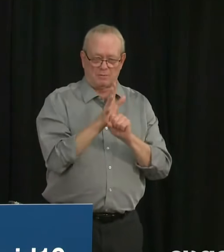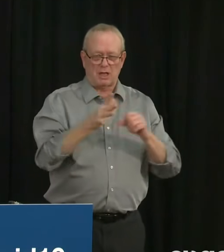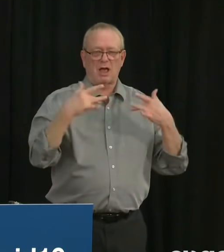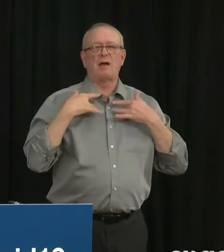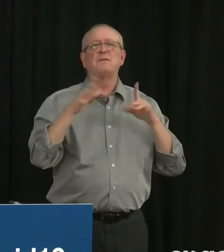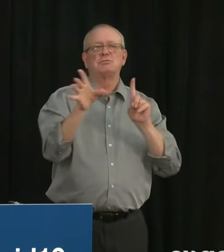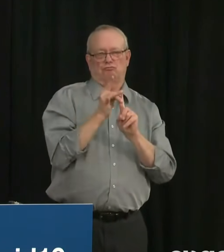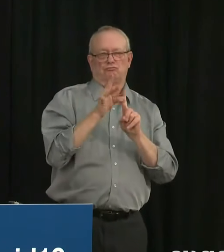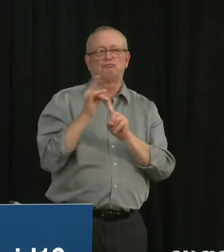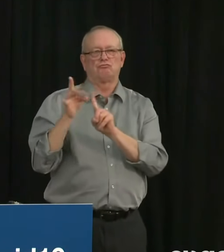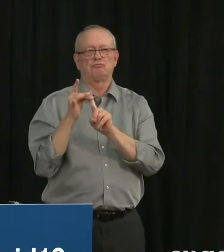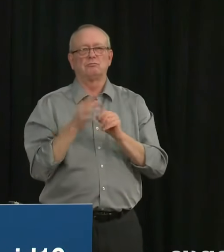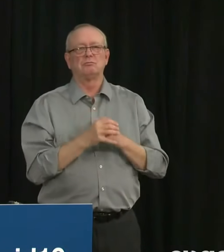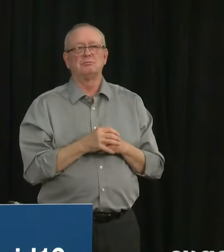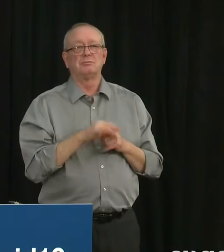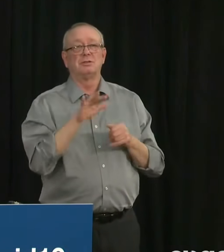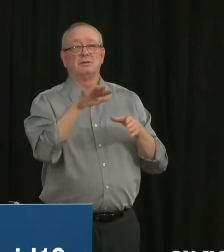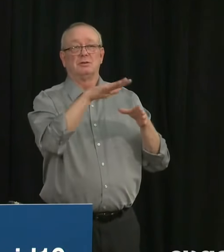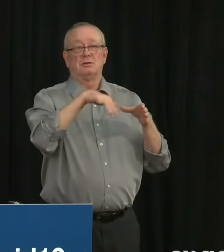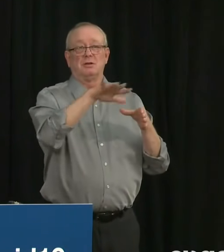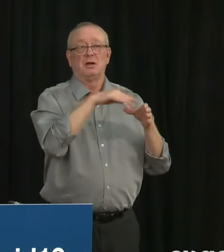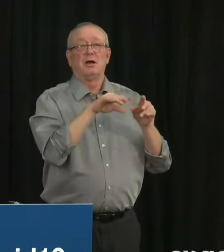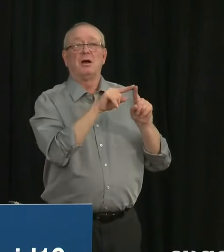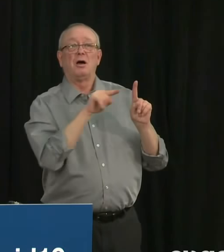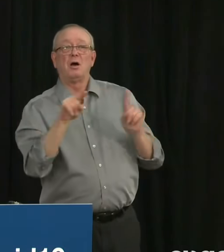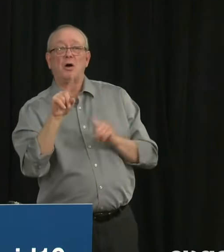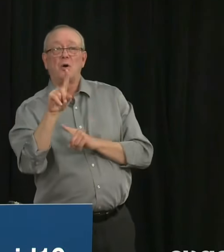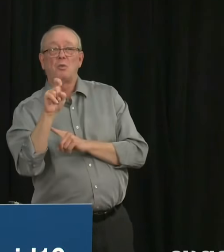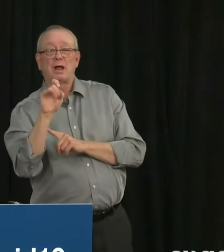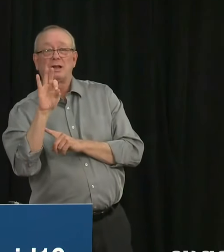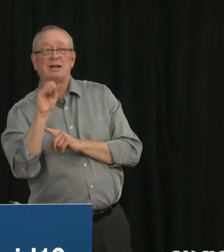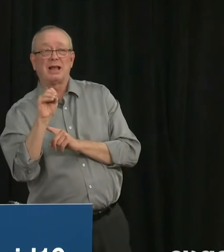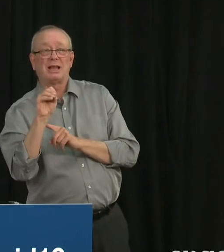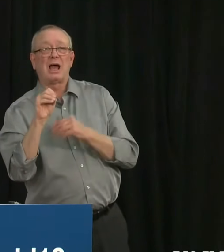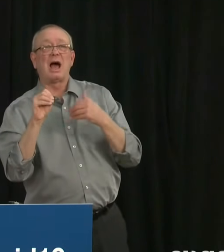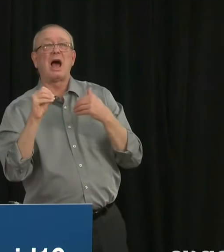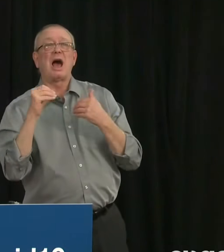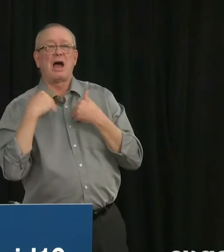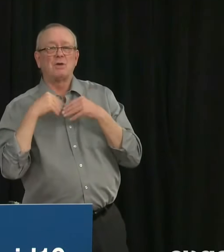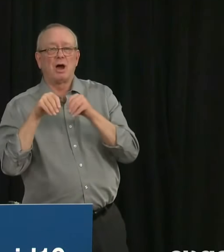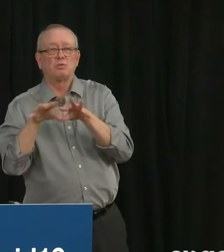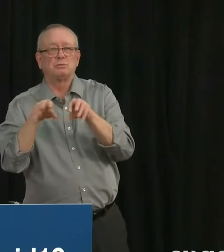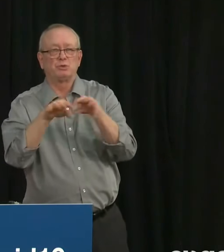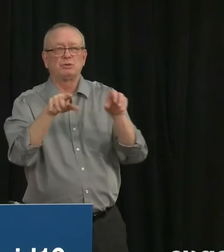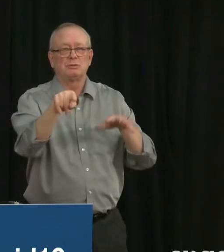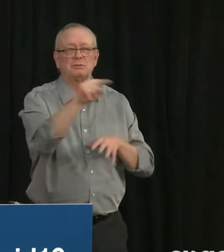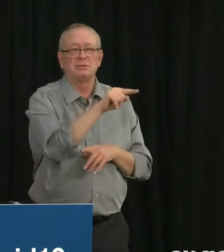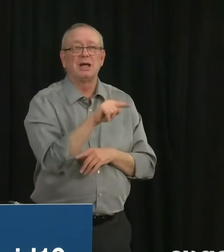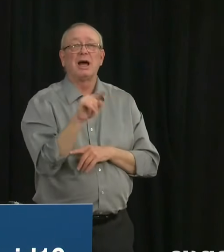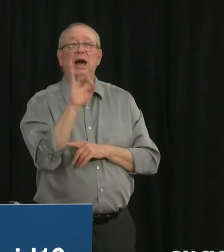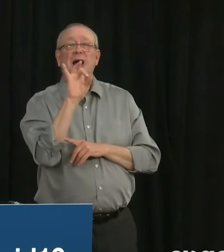number includes 190 schools with outbreaks, including 84 currently on the watch list.